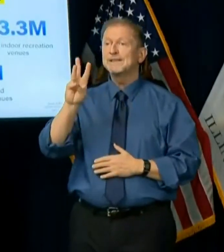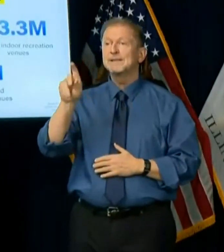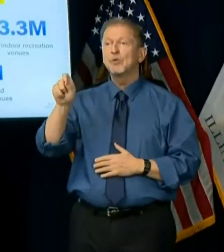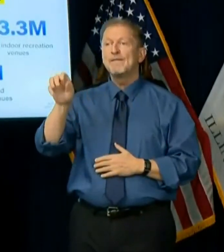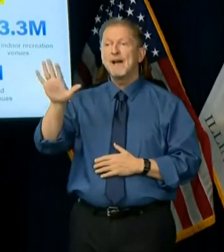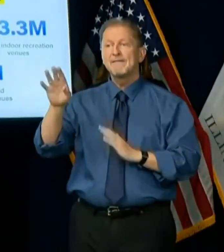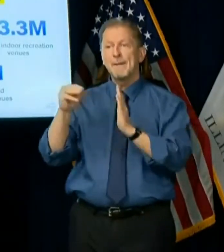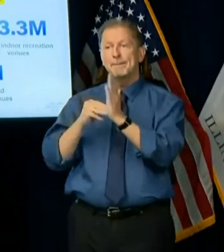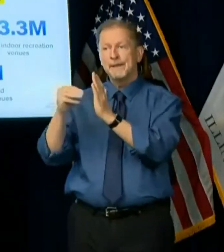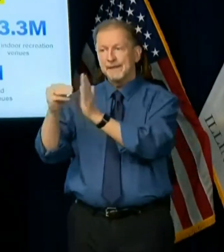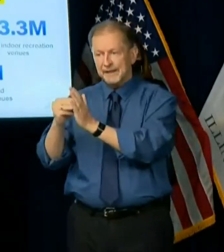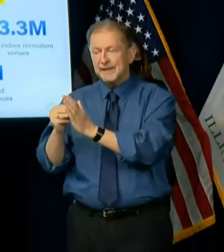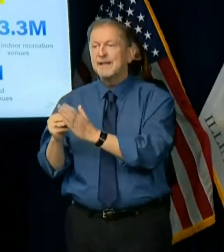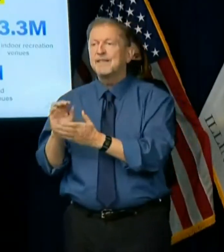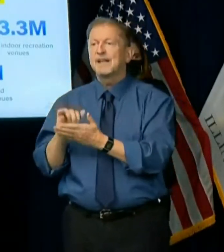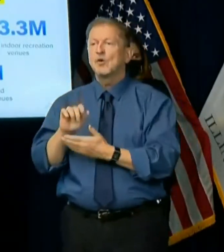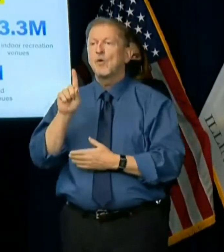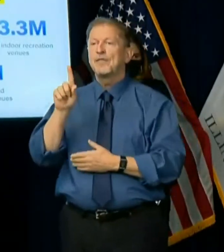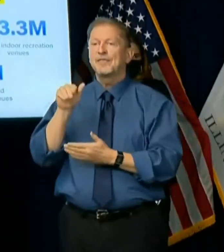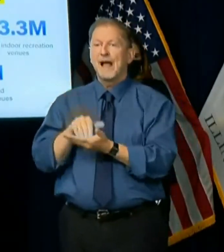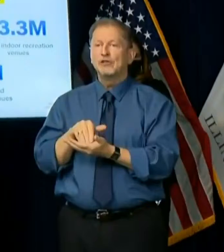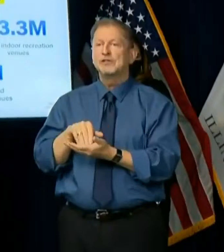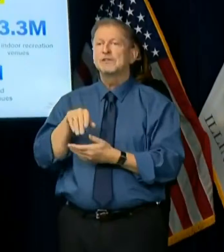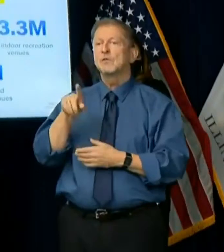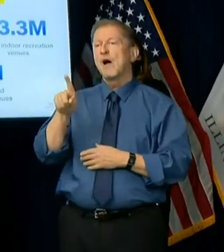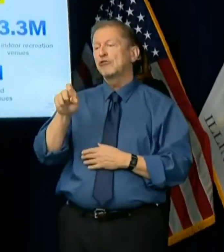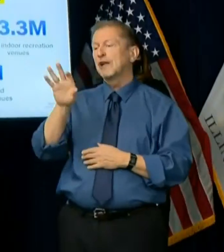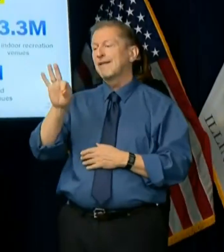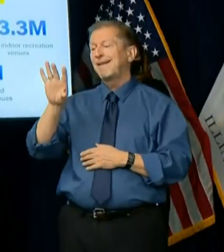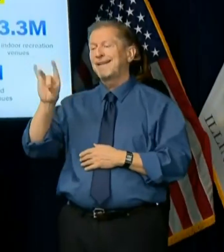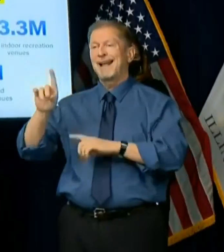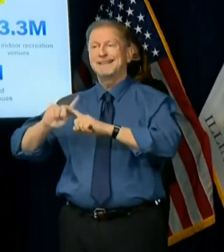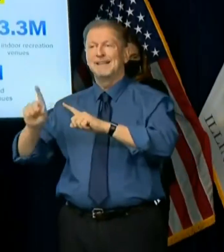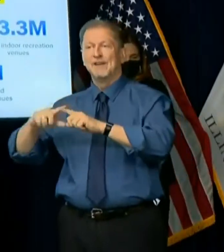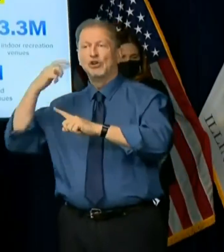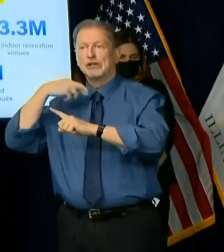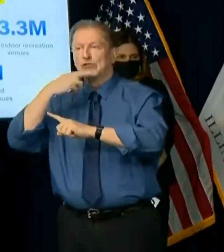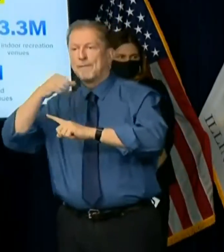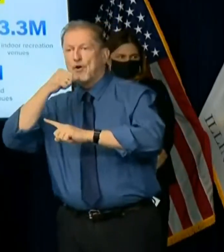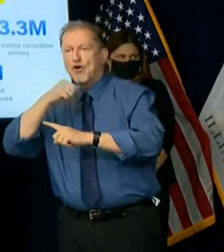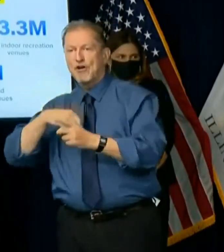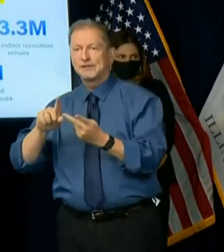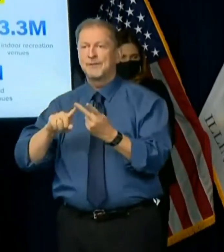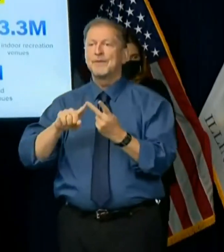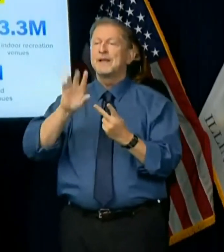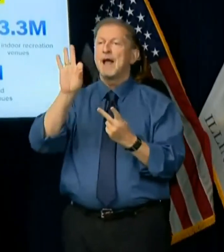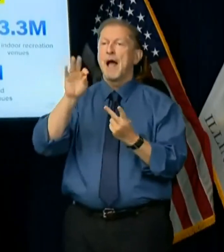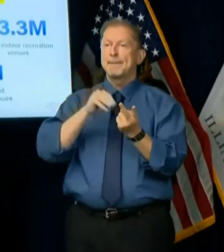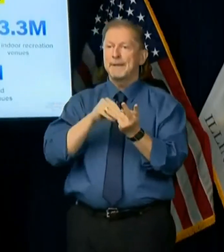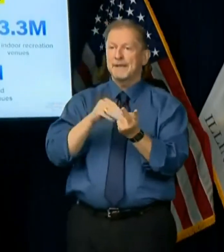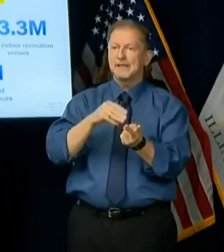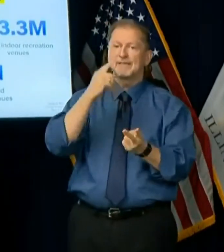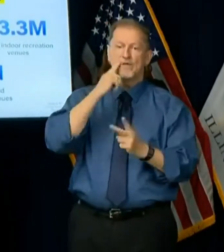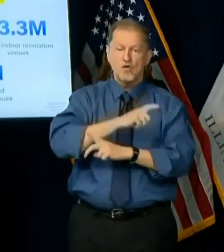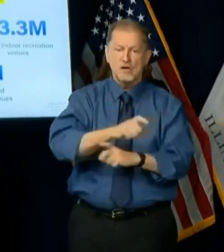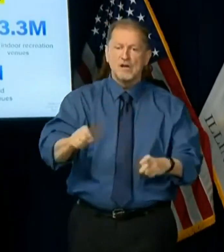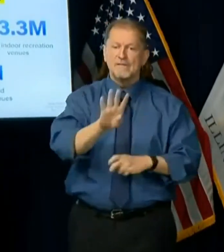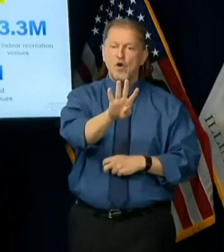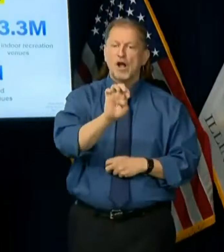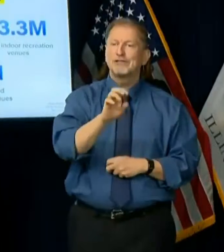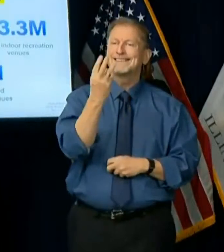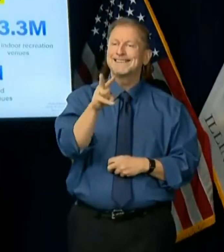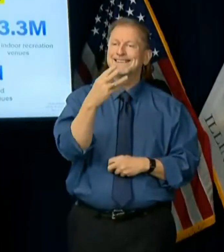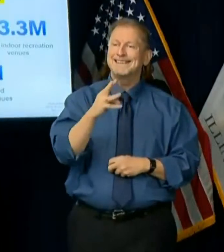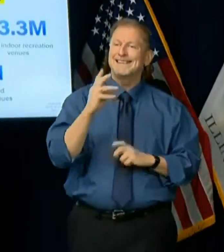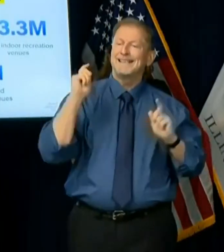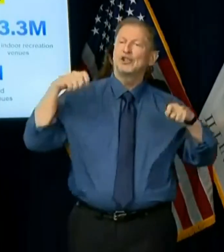for 1,898 restaurants and taverns. $9 million for 416 gyms